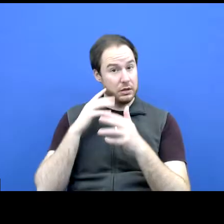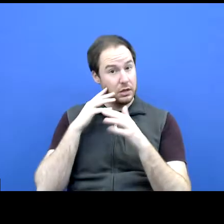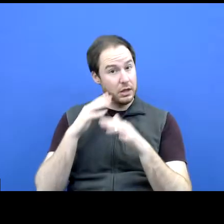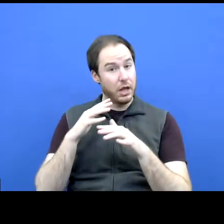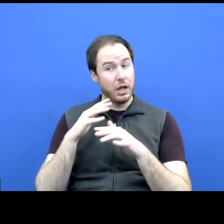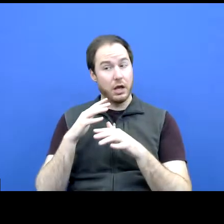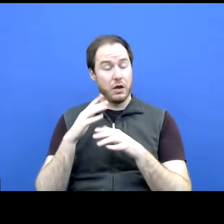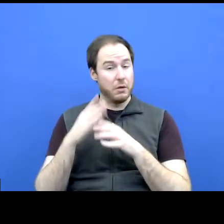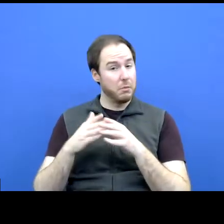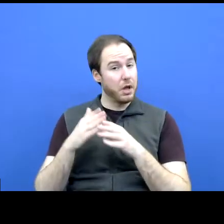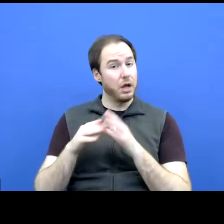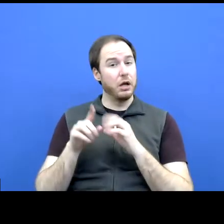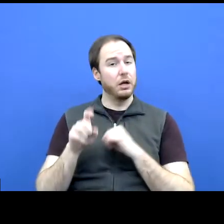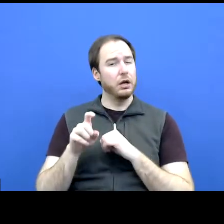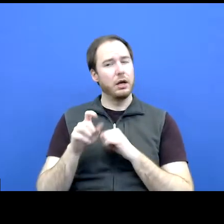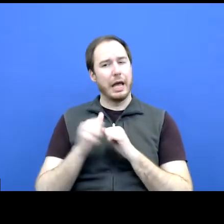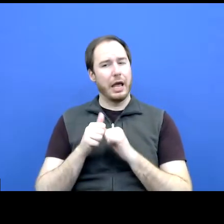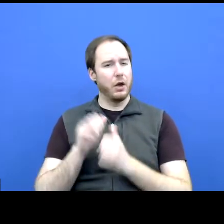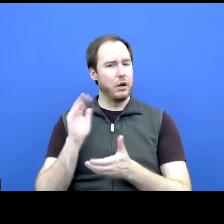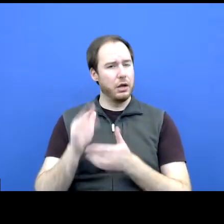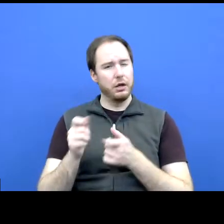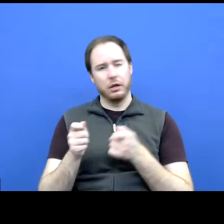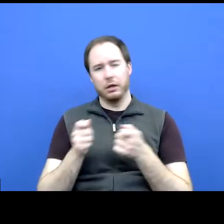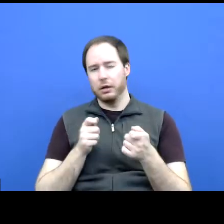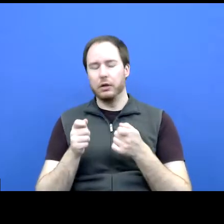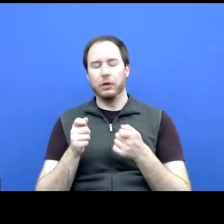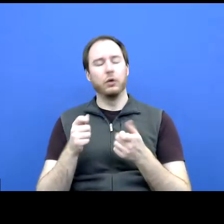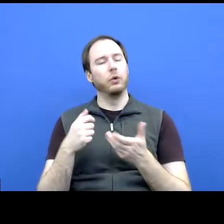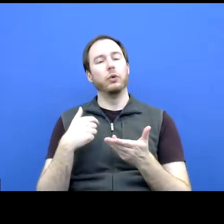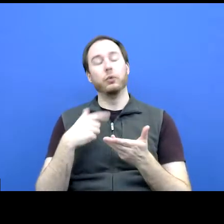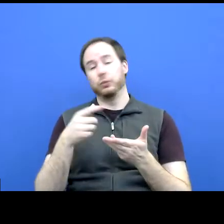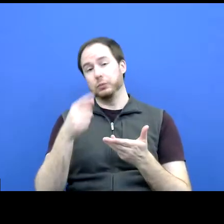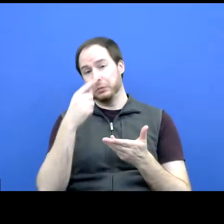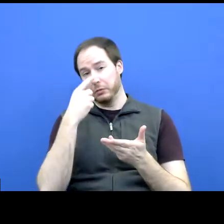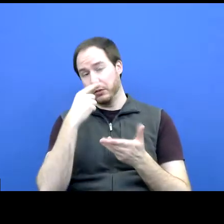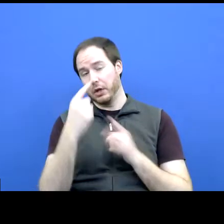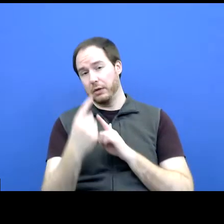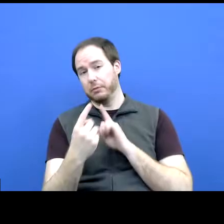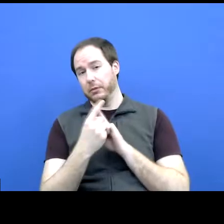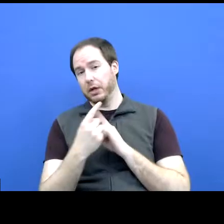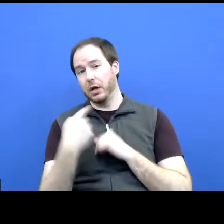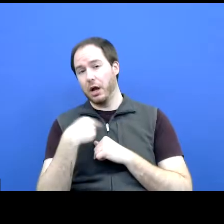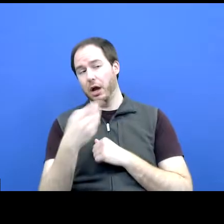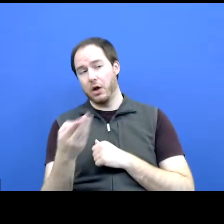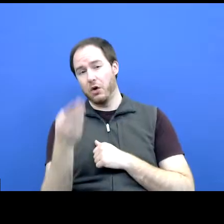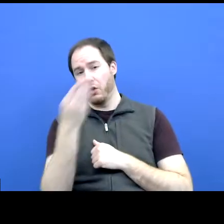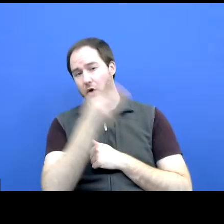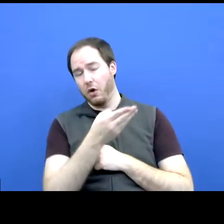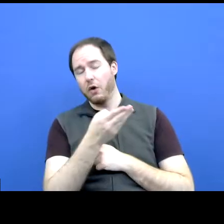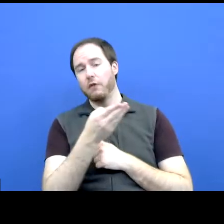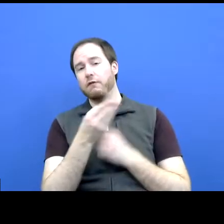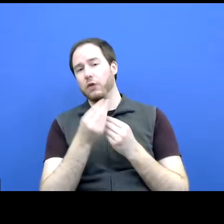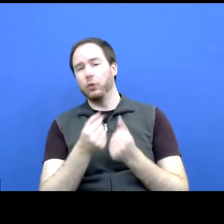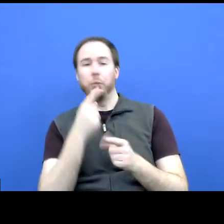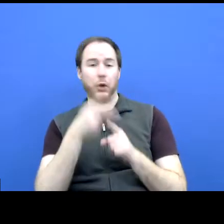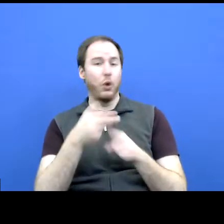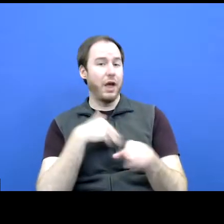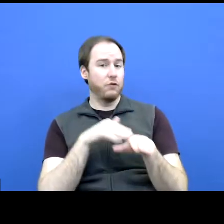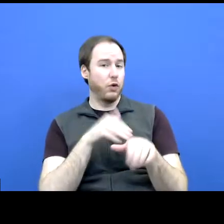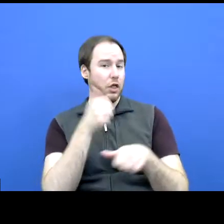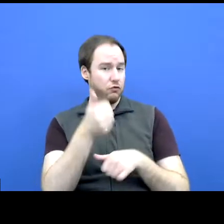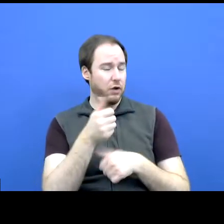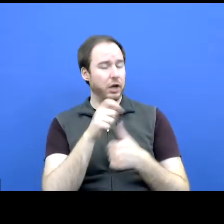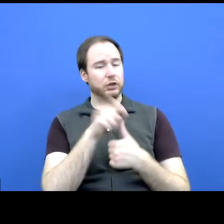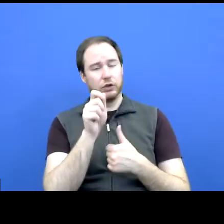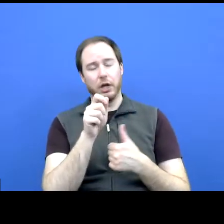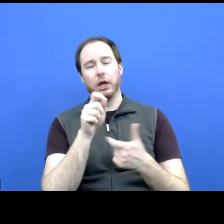that noise and that type of stuff? So one of the things that can happen is if you come in and can come up with solutions. So like I said, like the restroom, like the fact